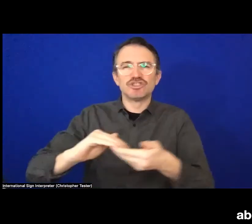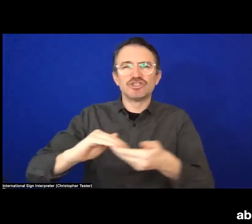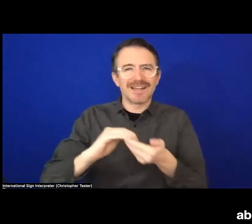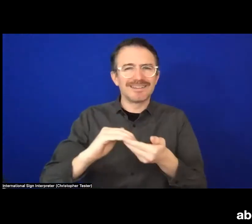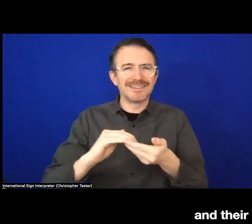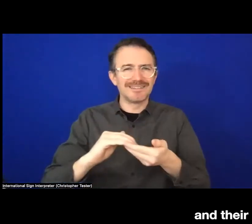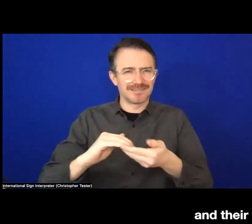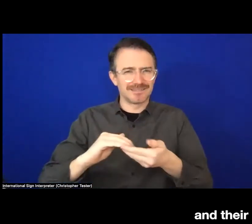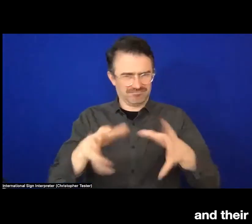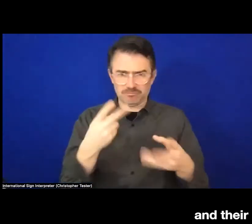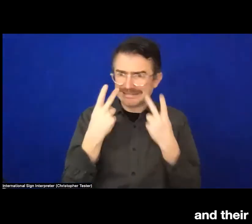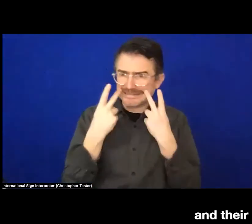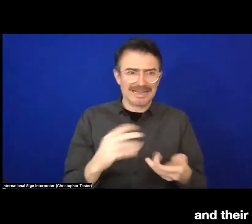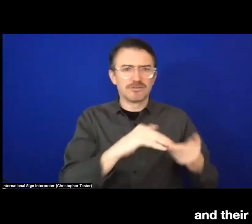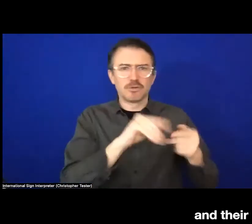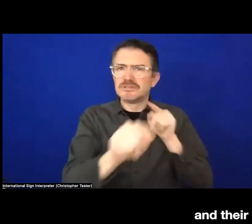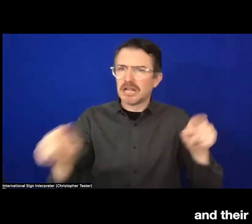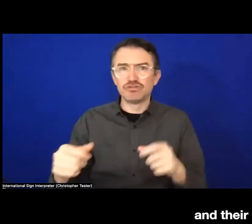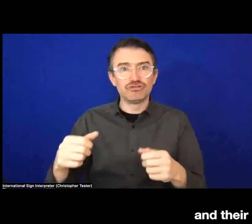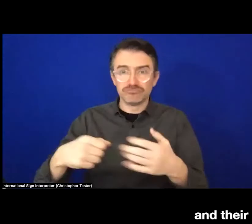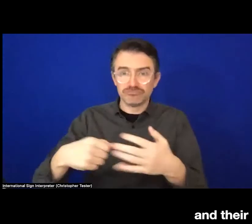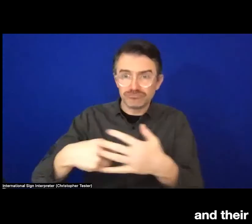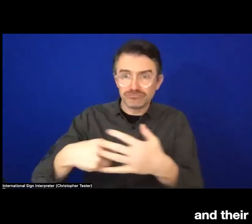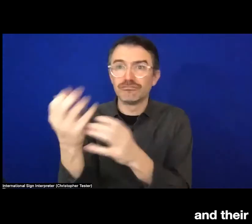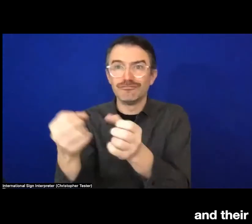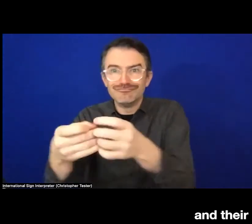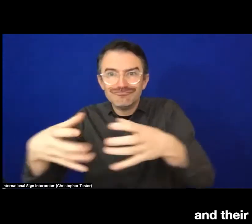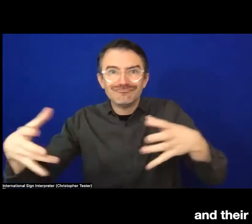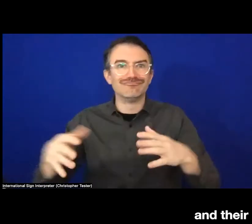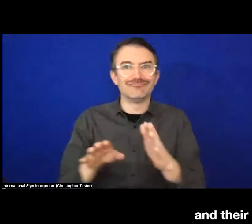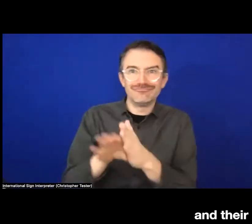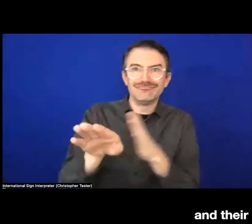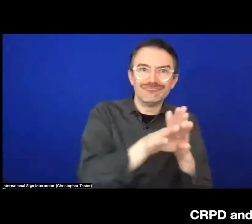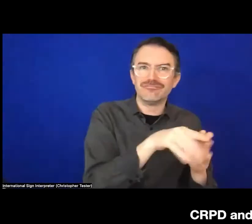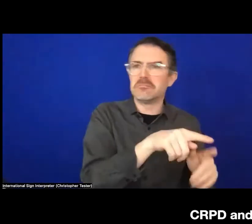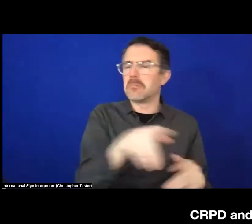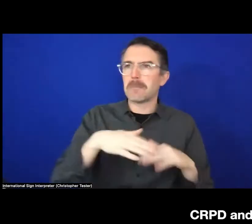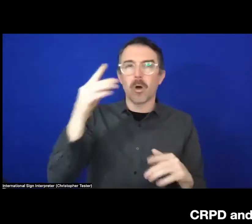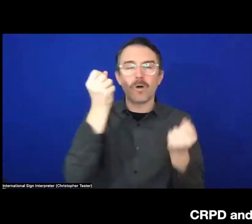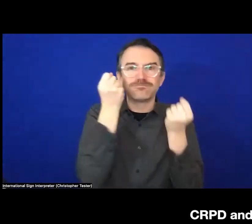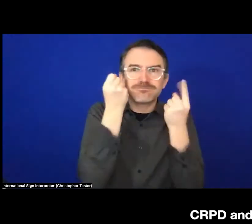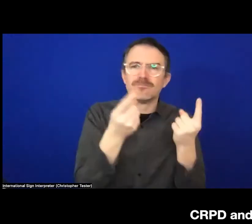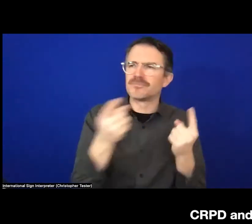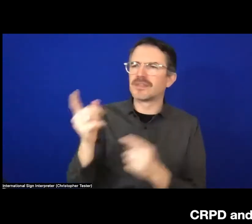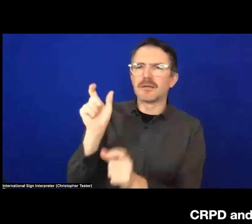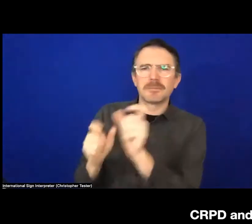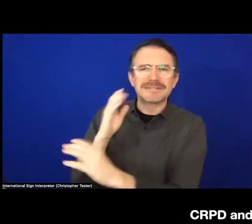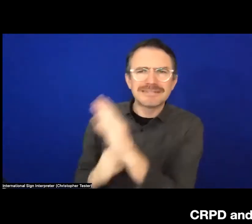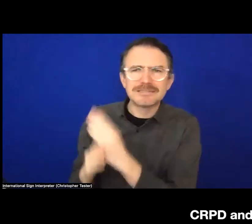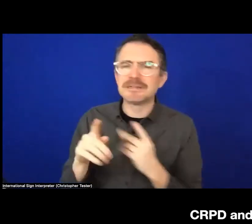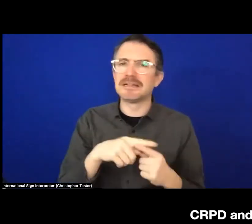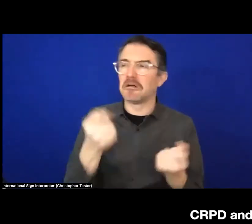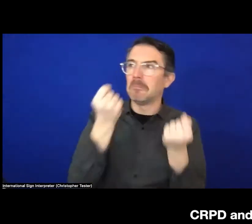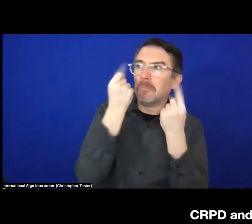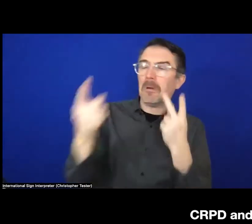the situation for persons with disability and their human rights. Our staff have been sensitized on the CRPD and other